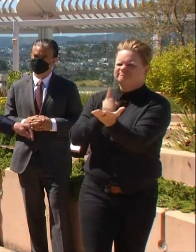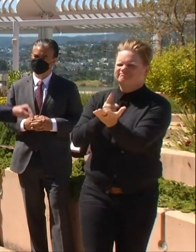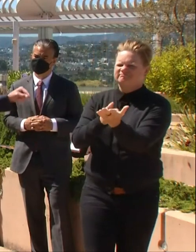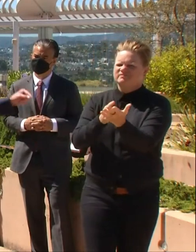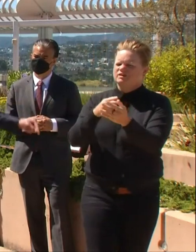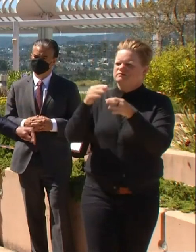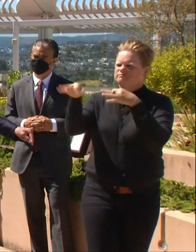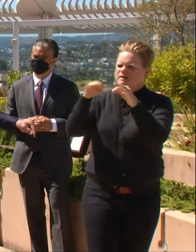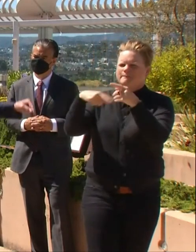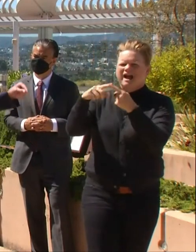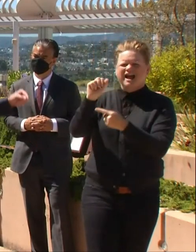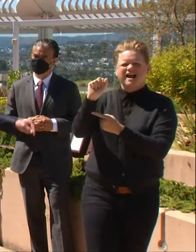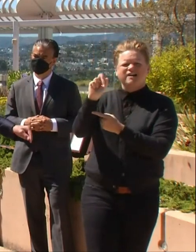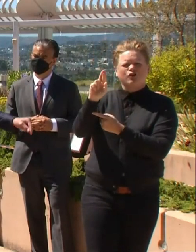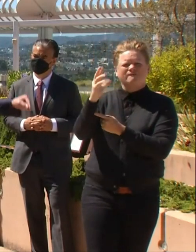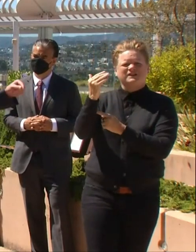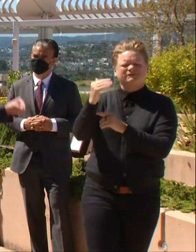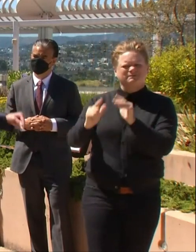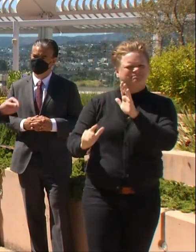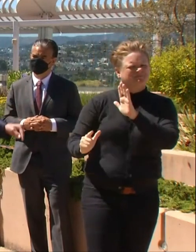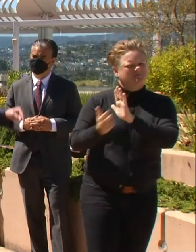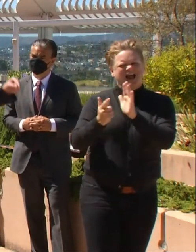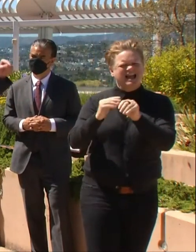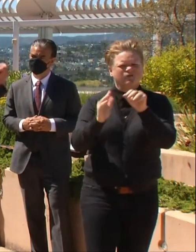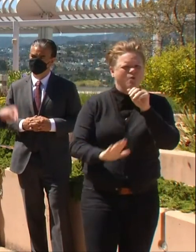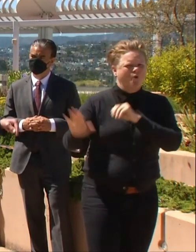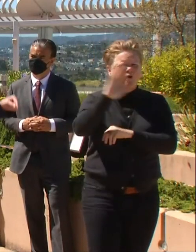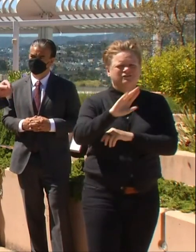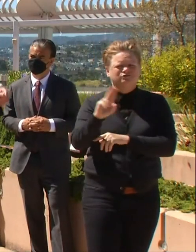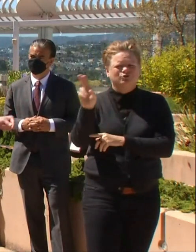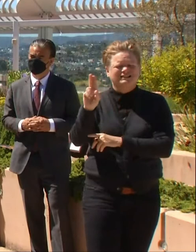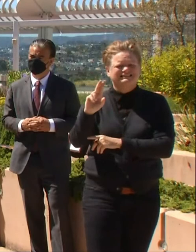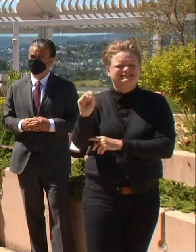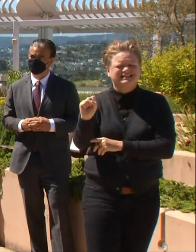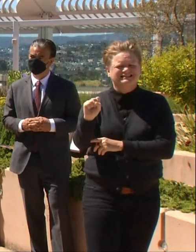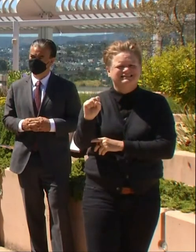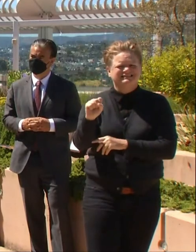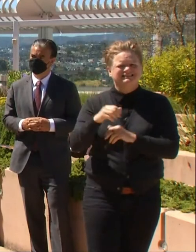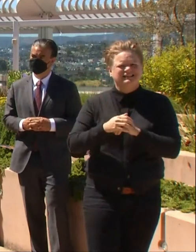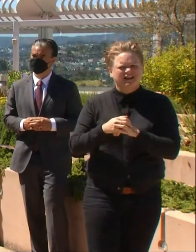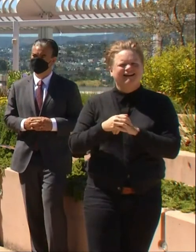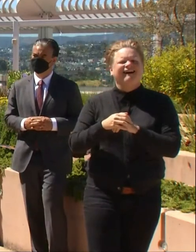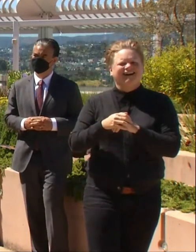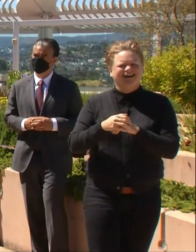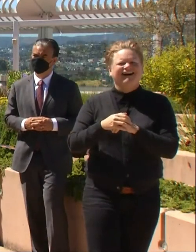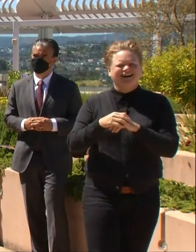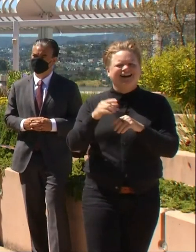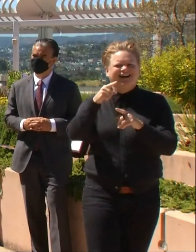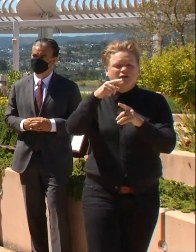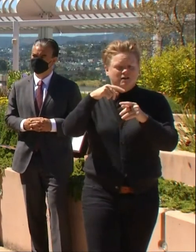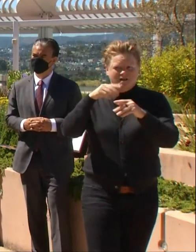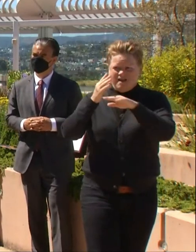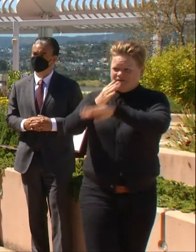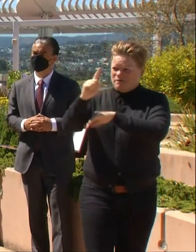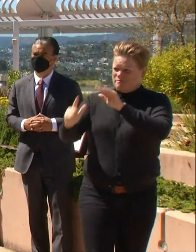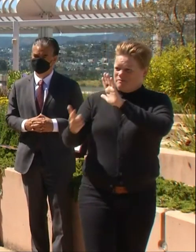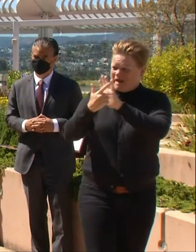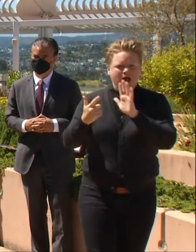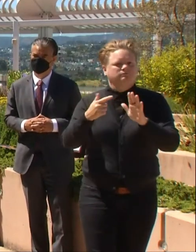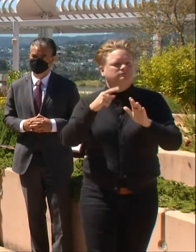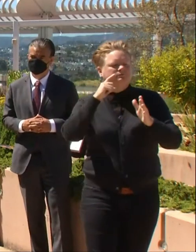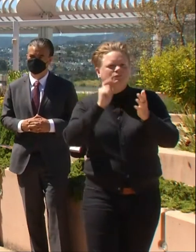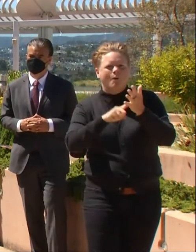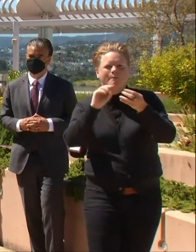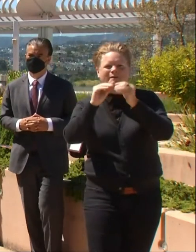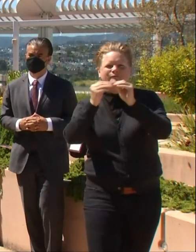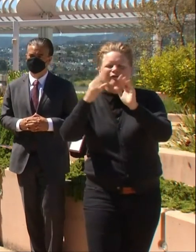Dr. Campbell make the point. You saw gun violence decrease significantly as a consequence of her courageous act and the